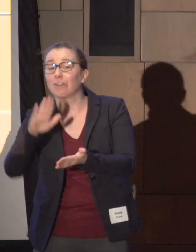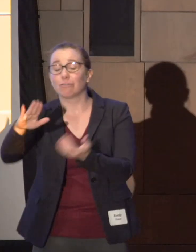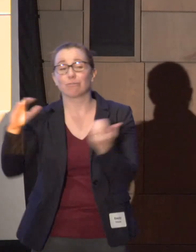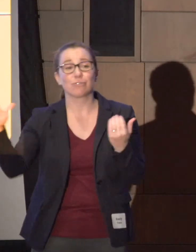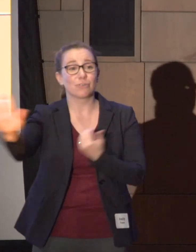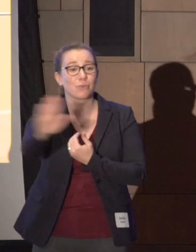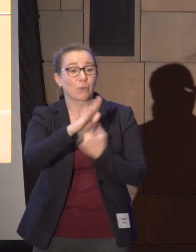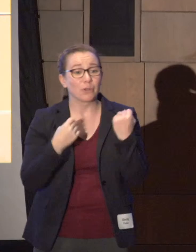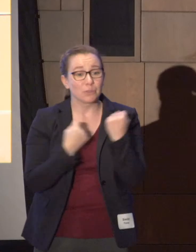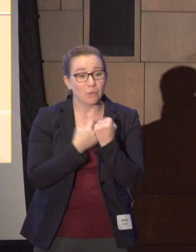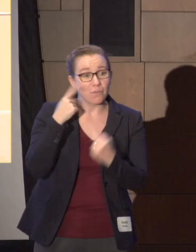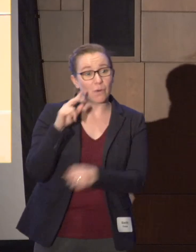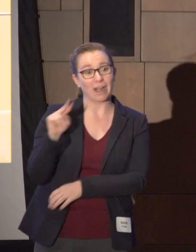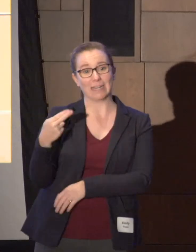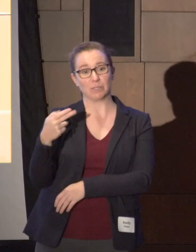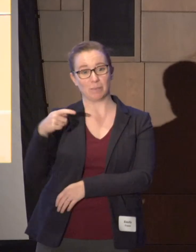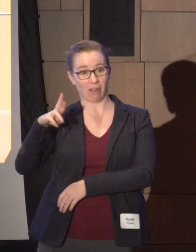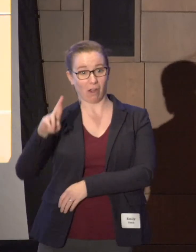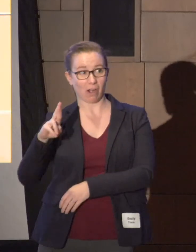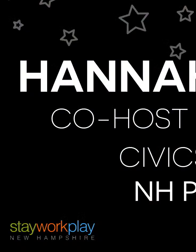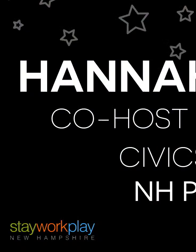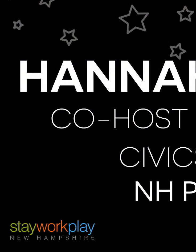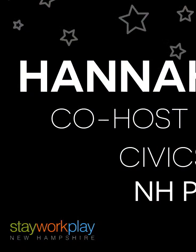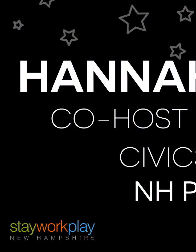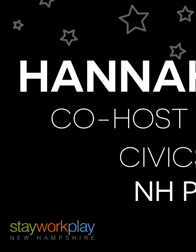of New Hampshire Public Radio, and now here's Hannah.